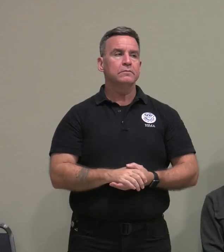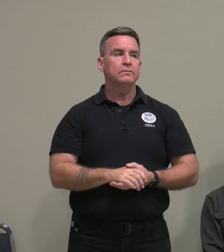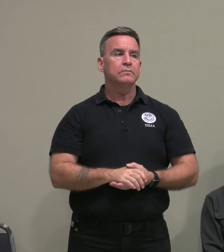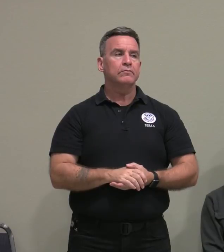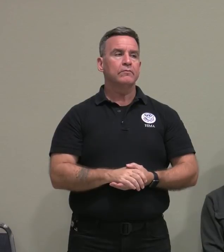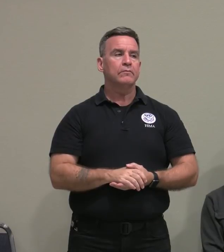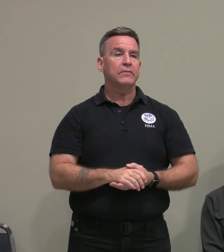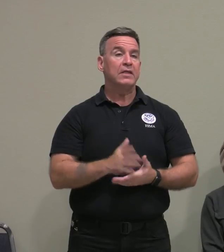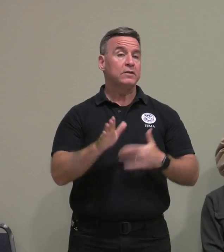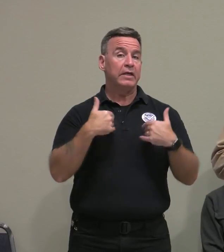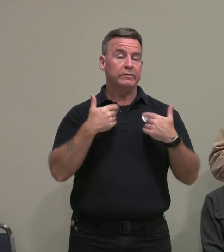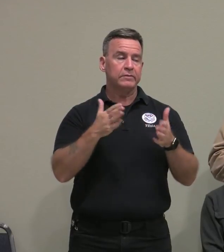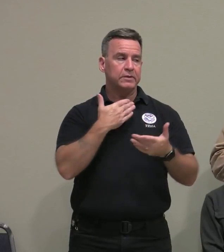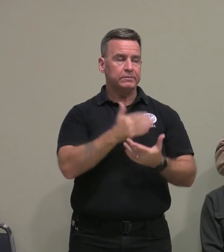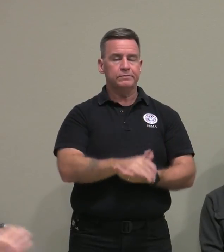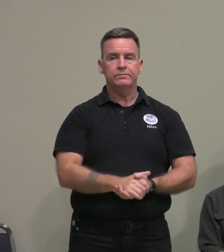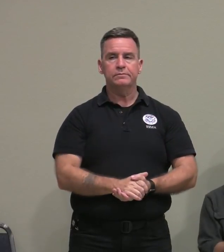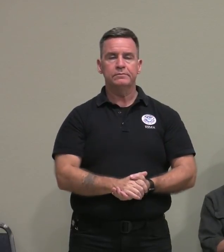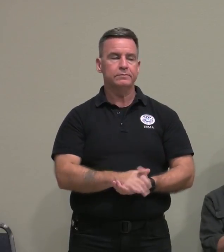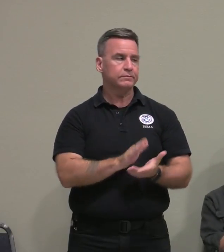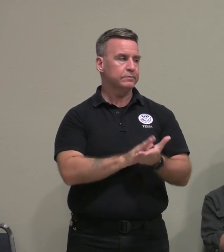And that's all I have. Thank you.